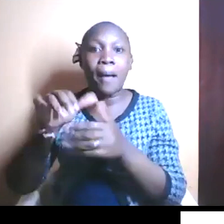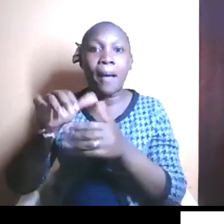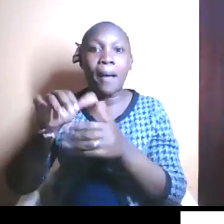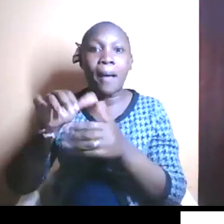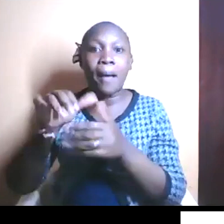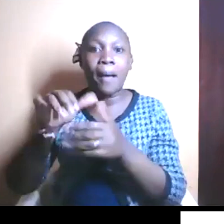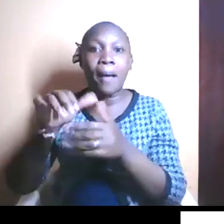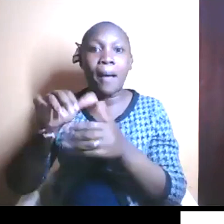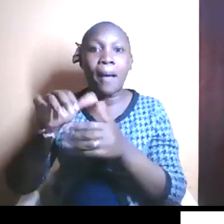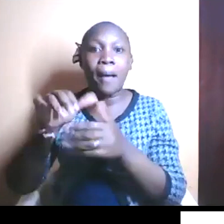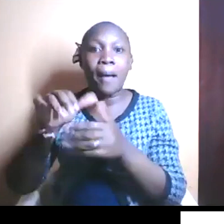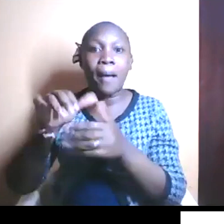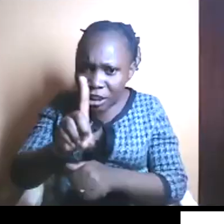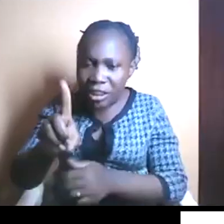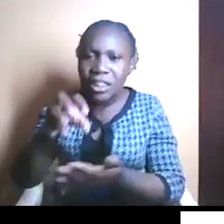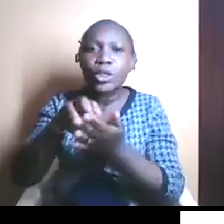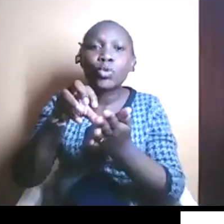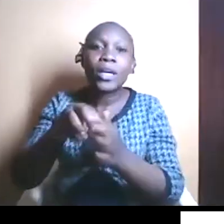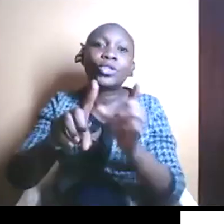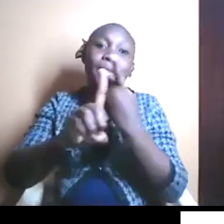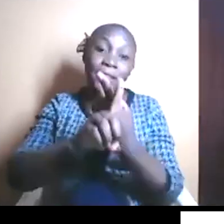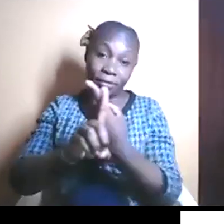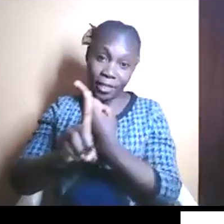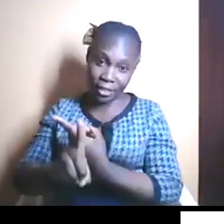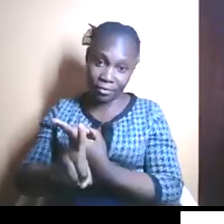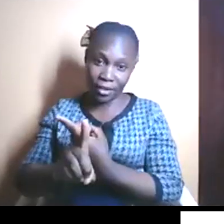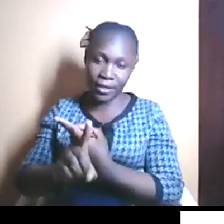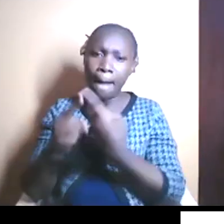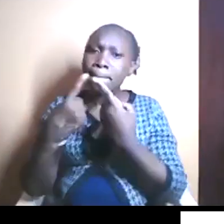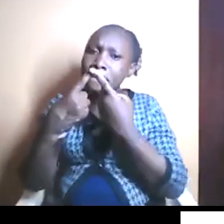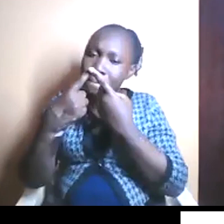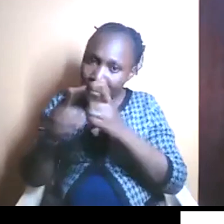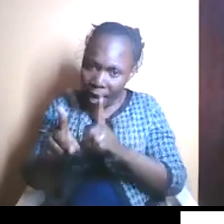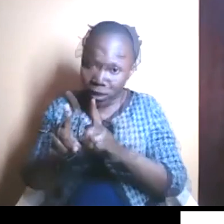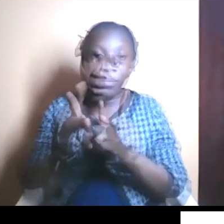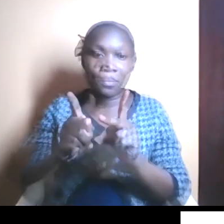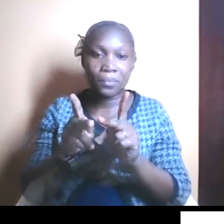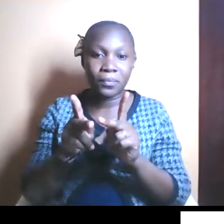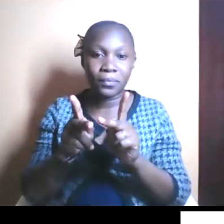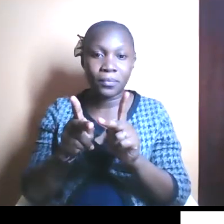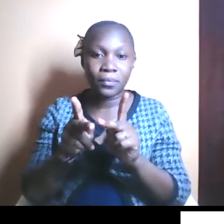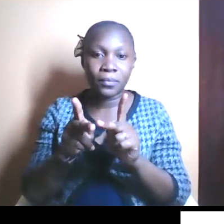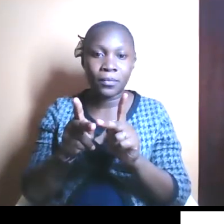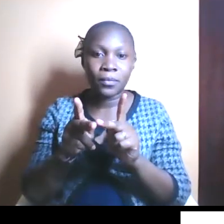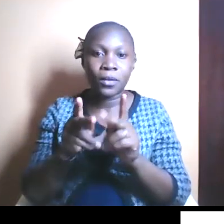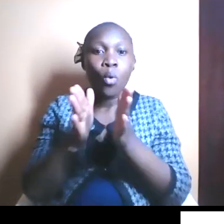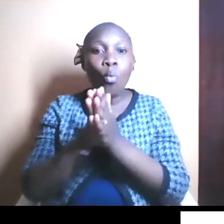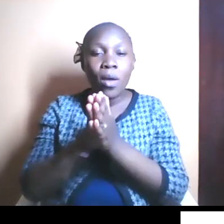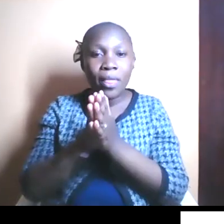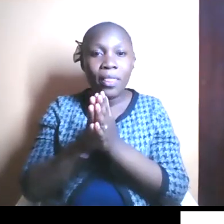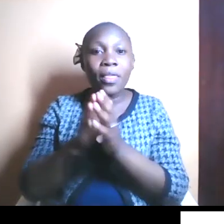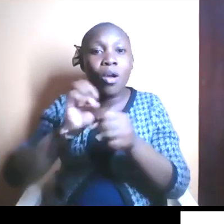uniquely different. Overall, I'd like you to become more mindful, trust the process. COVID-19, there's a